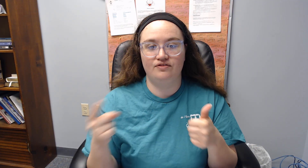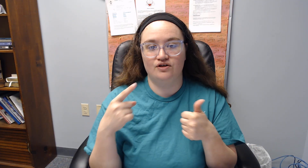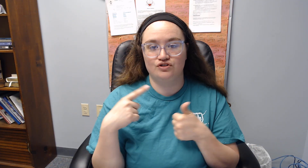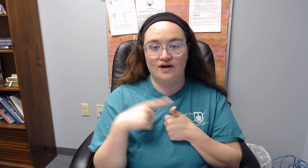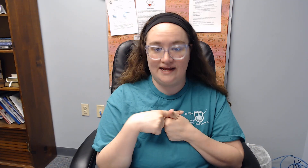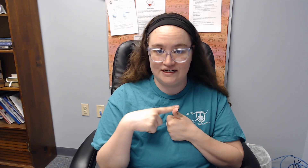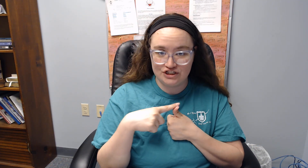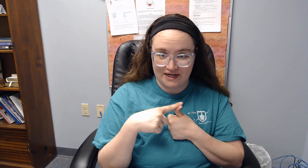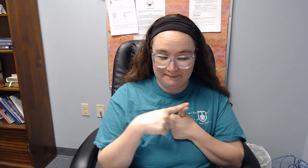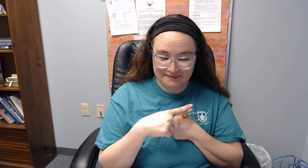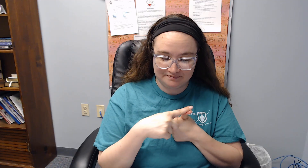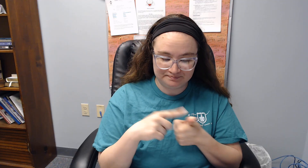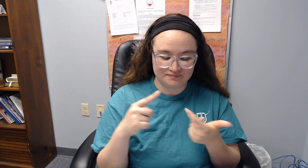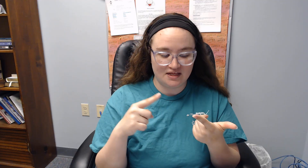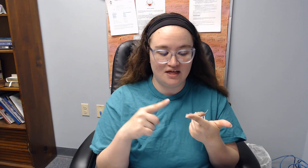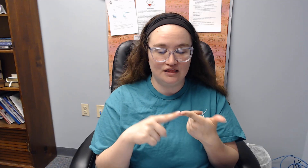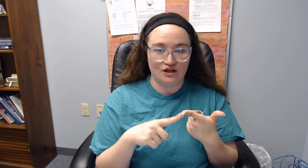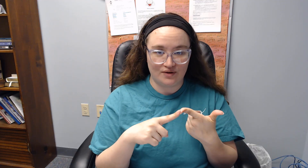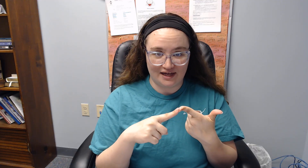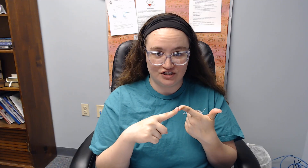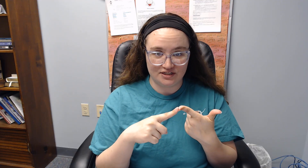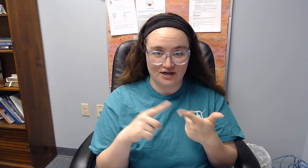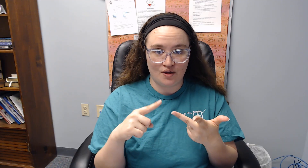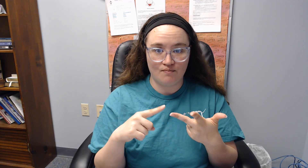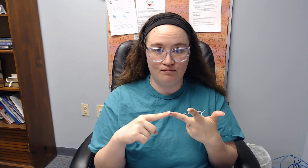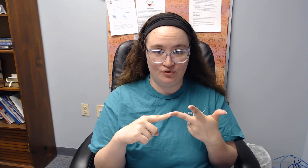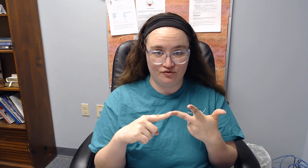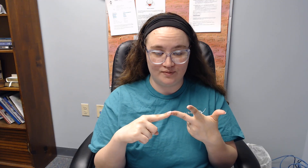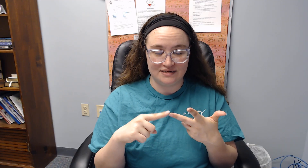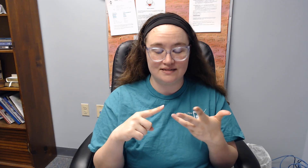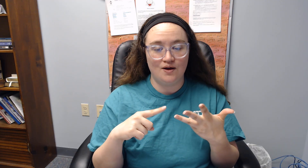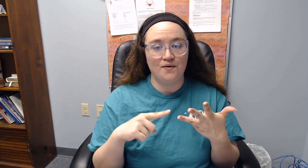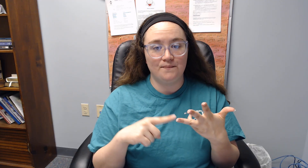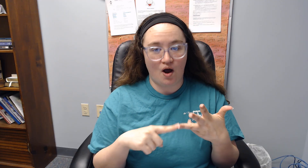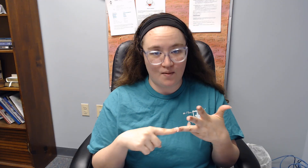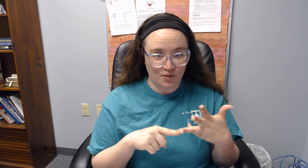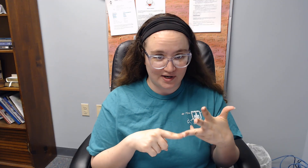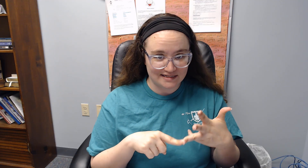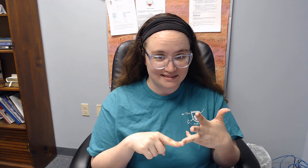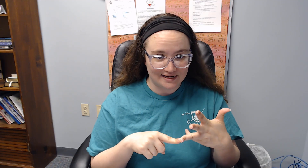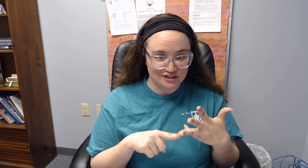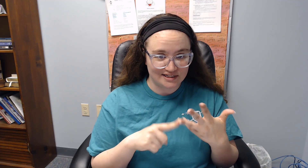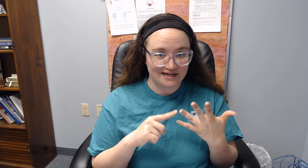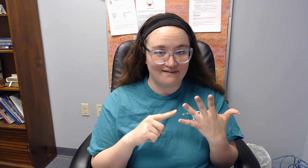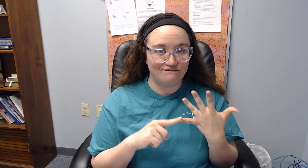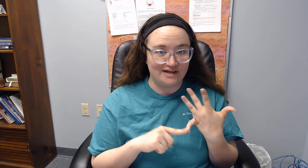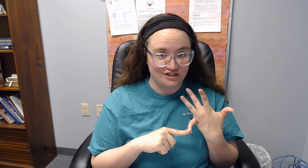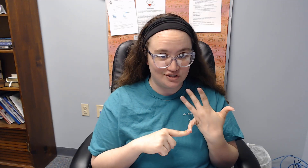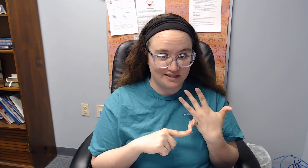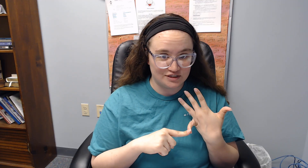Those are hand shape, location, movement, palm orientation, and facial